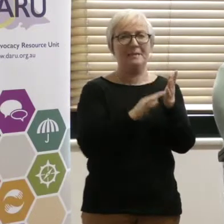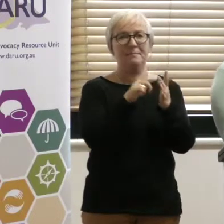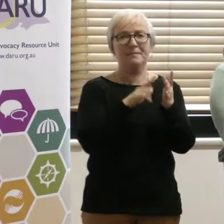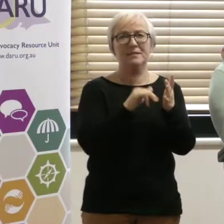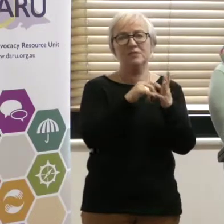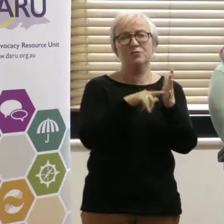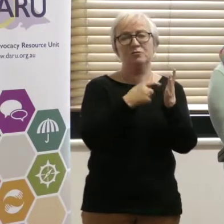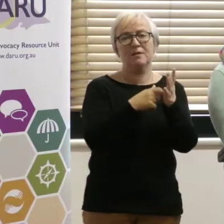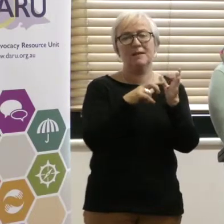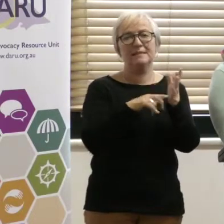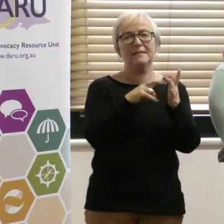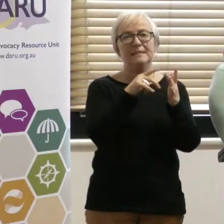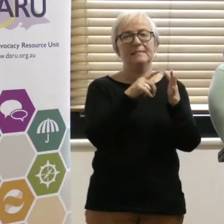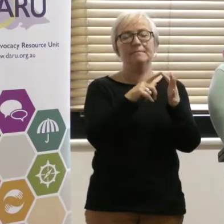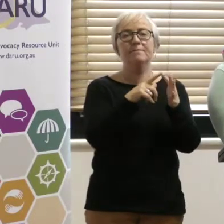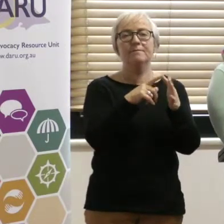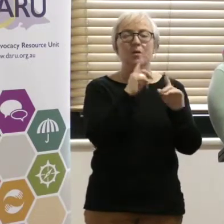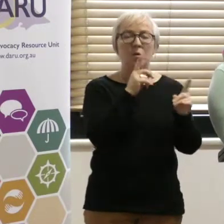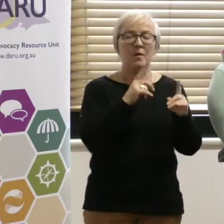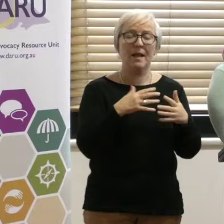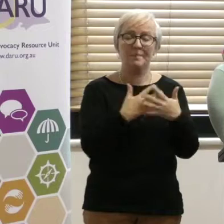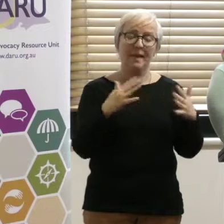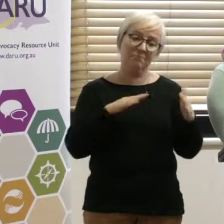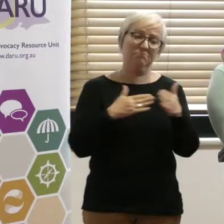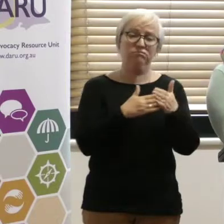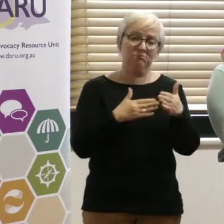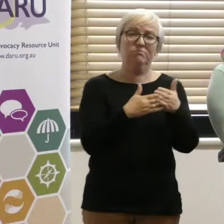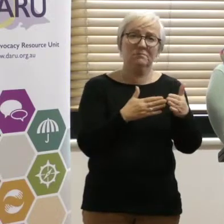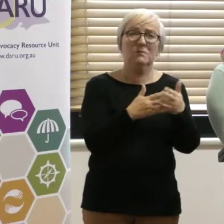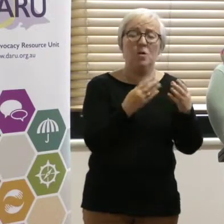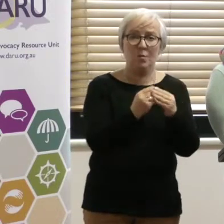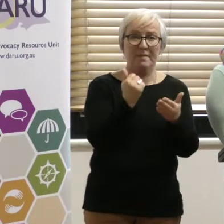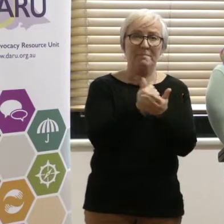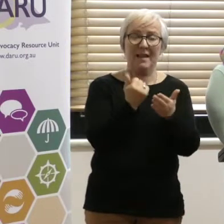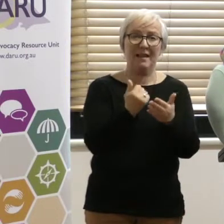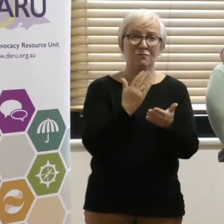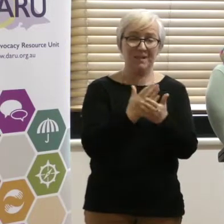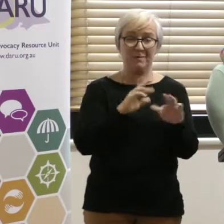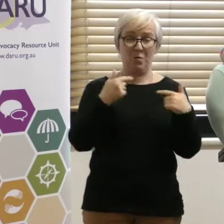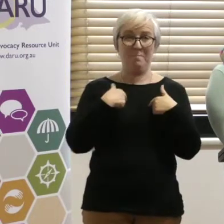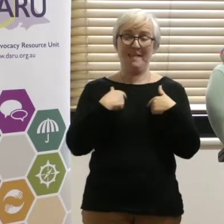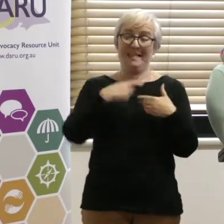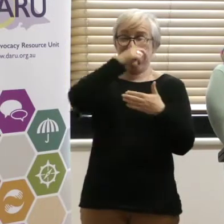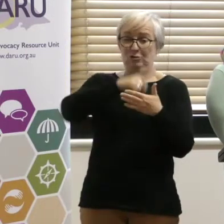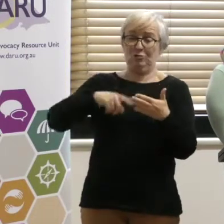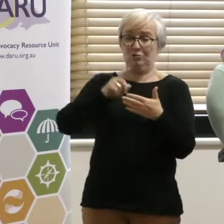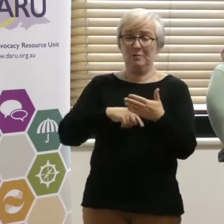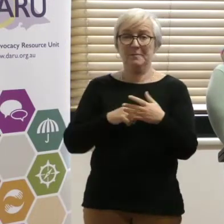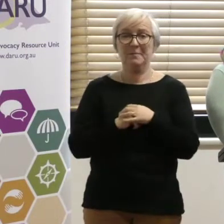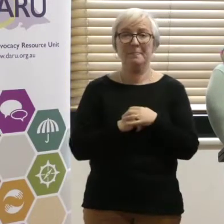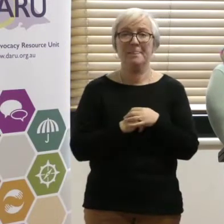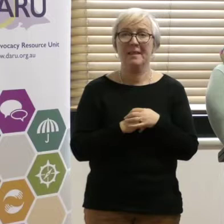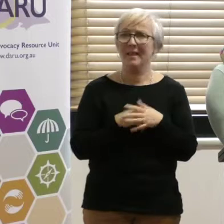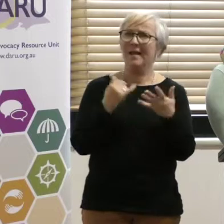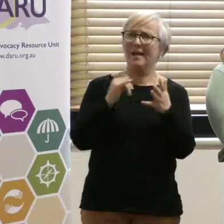powers of attorney. I know, right? and they don't. And this is a real problem. To me, it's discriminatory. The state doesn't look after yours and my money. Why should